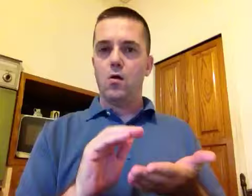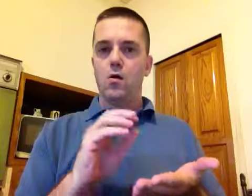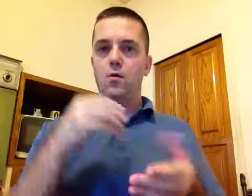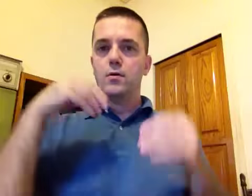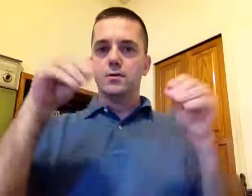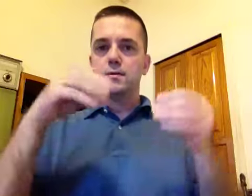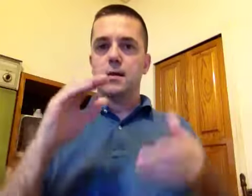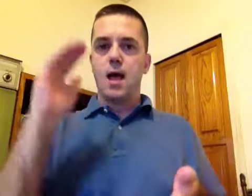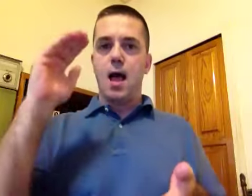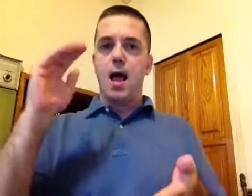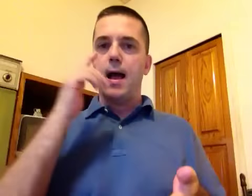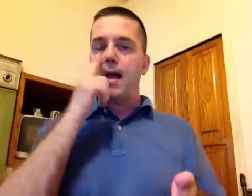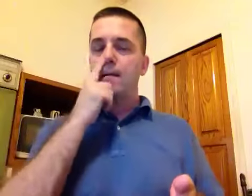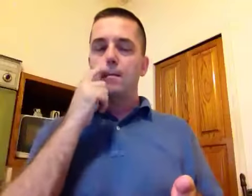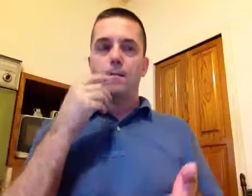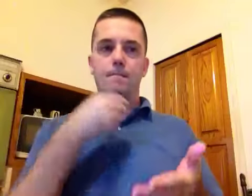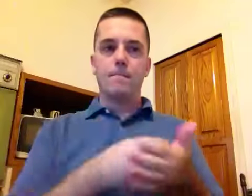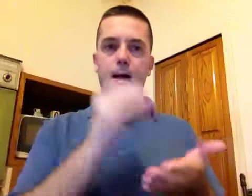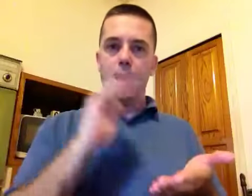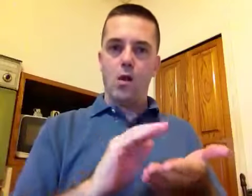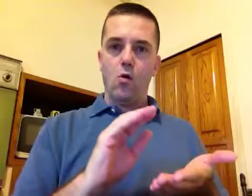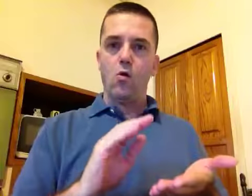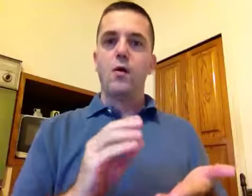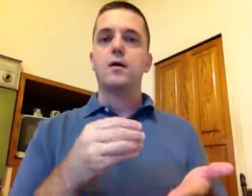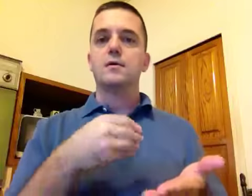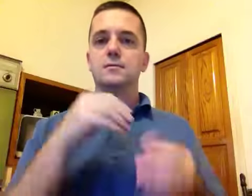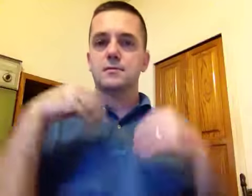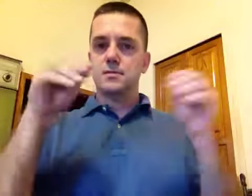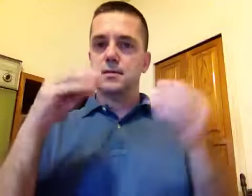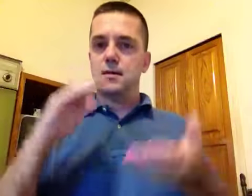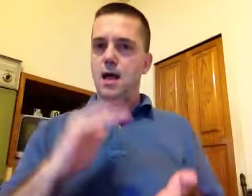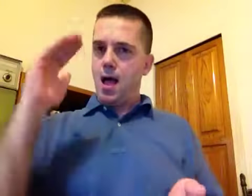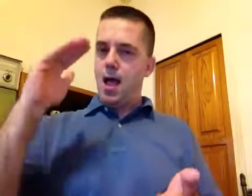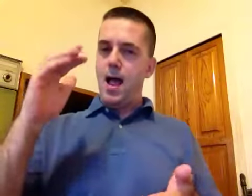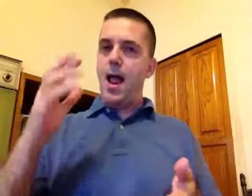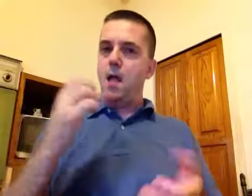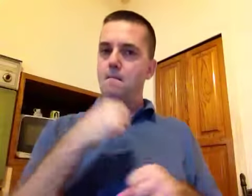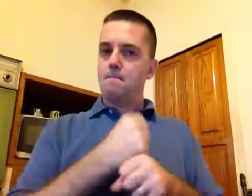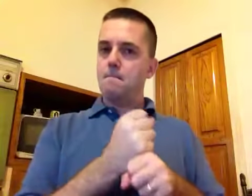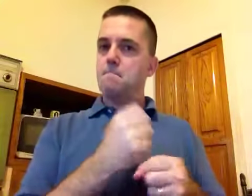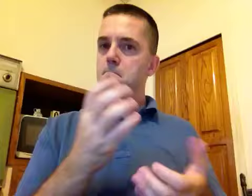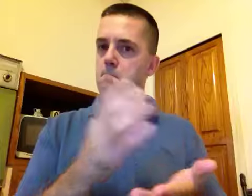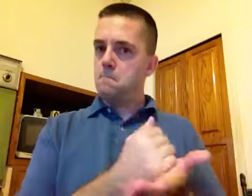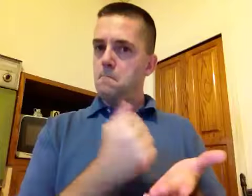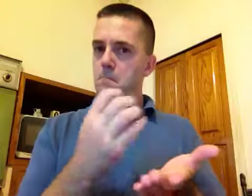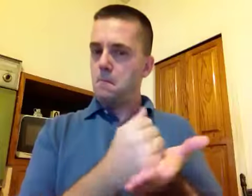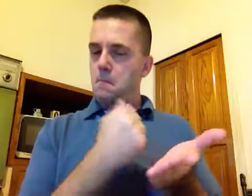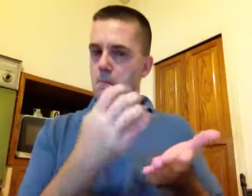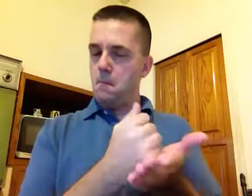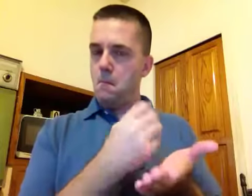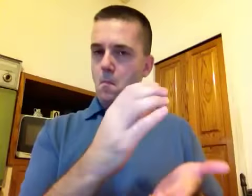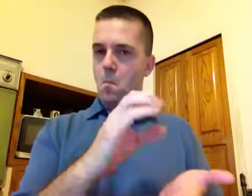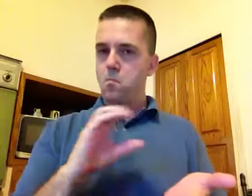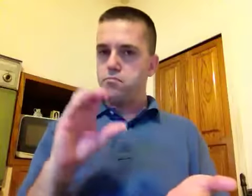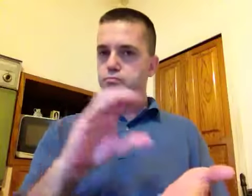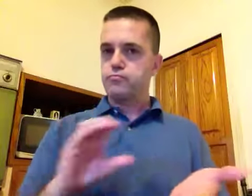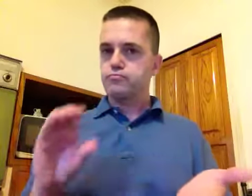years later, that wealth has expanded exponentially as a result. And that's called God's